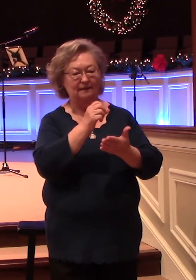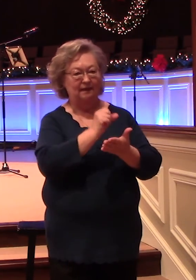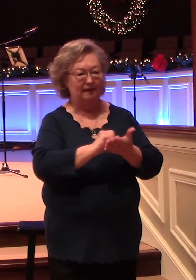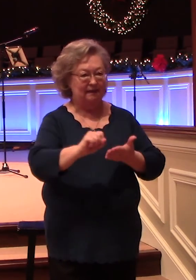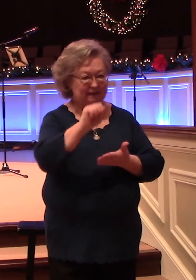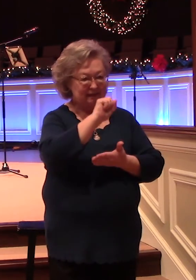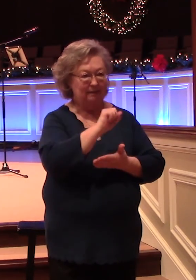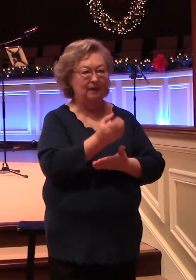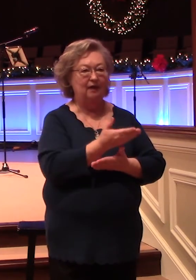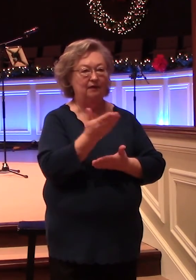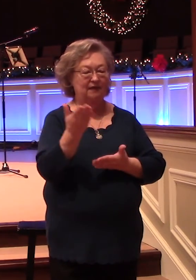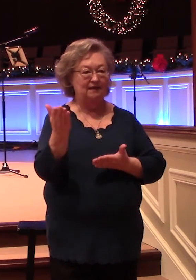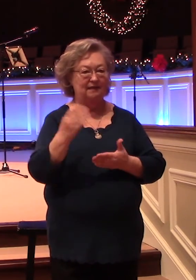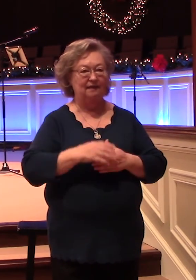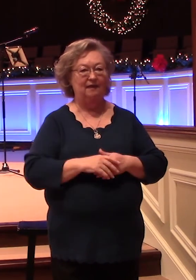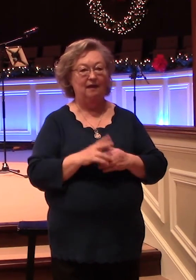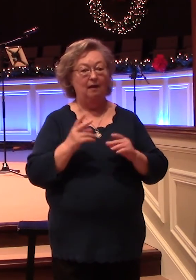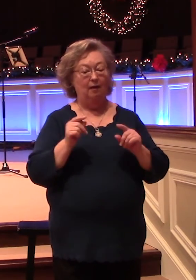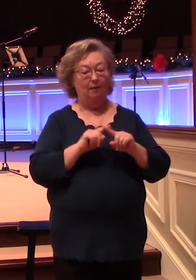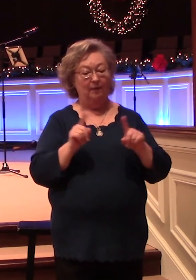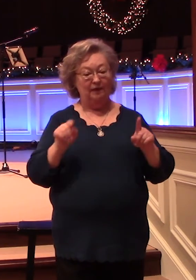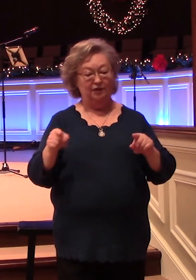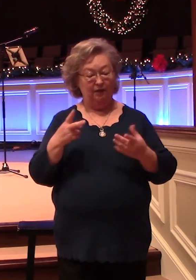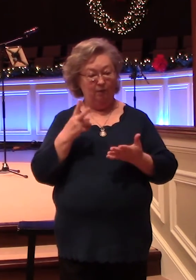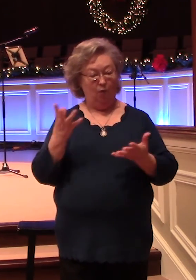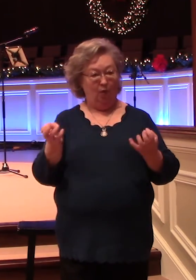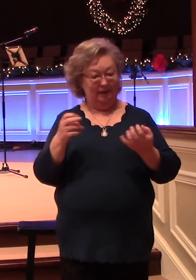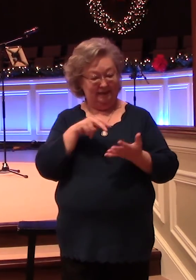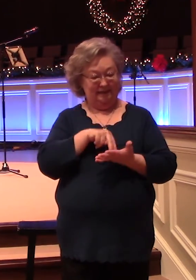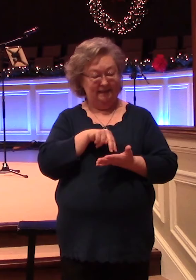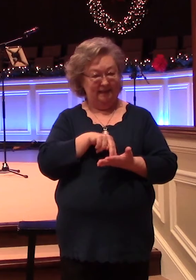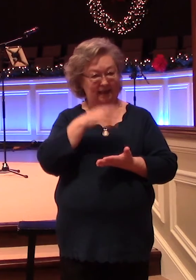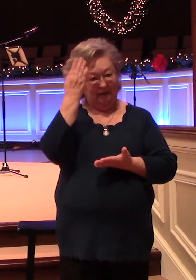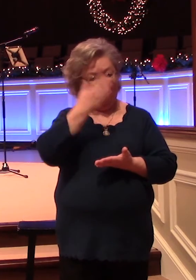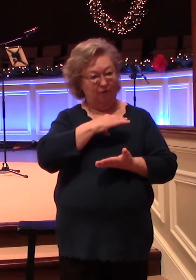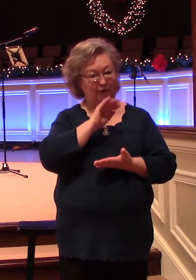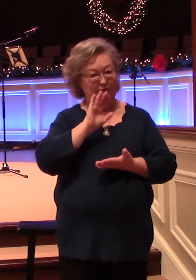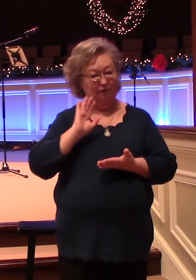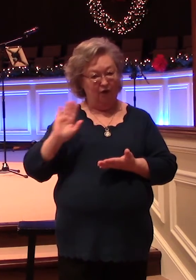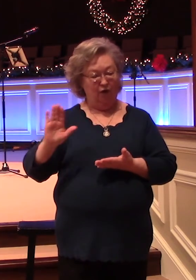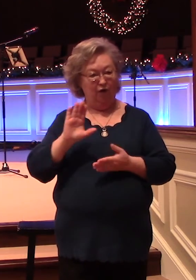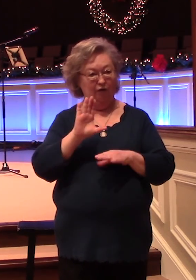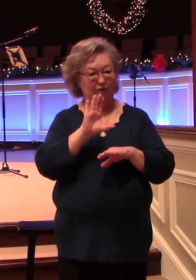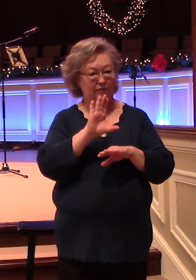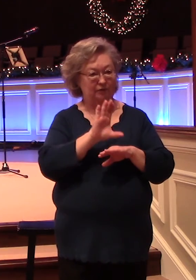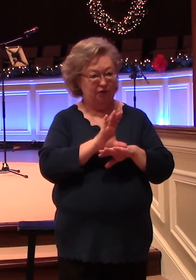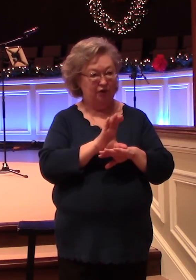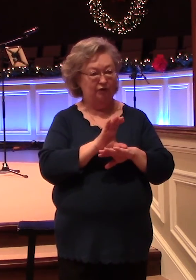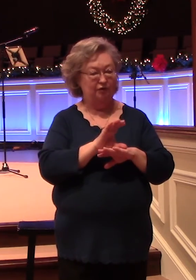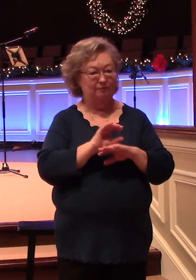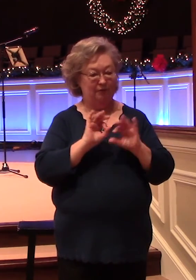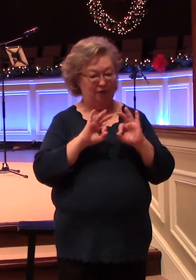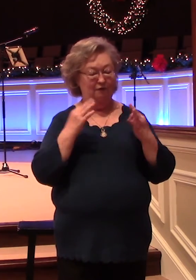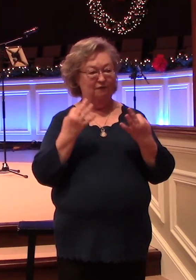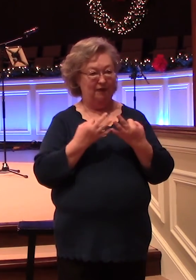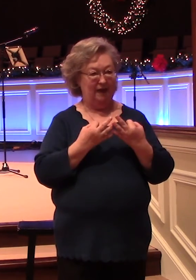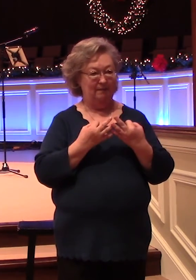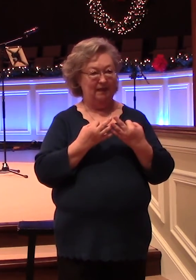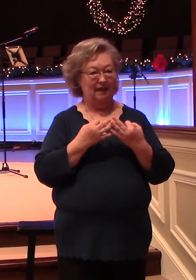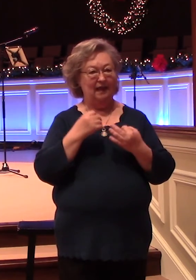before her church family that this is the call of God on her life. She's looking forward, kind of talking about possibly Mississippi